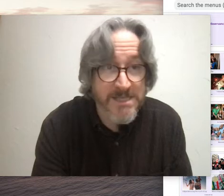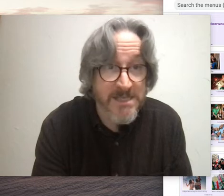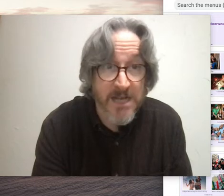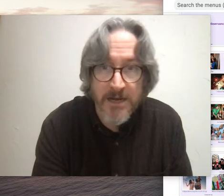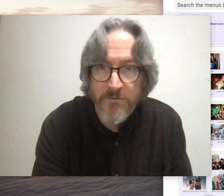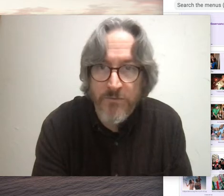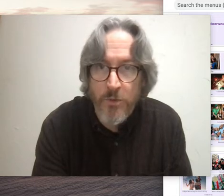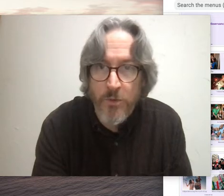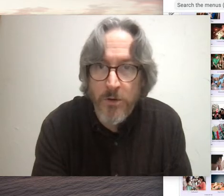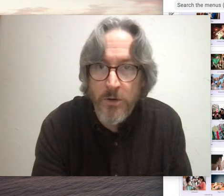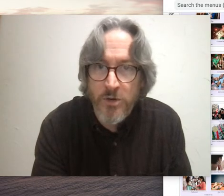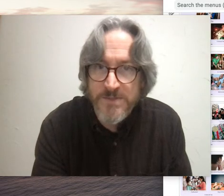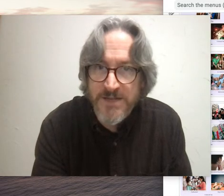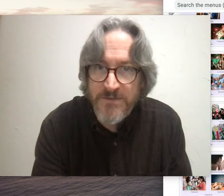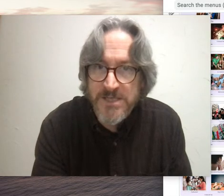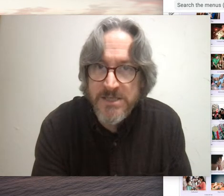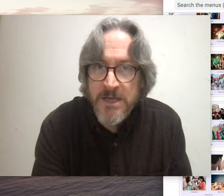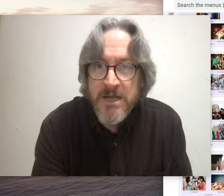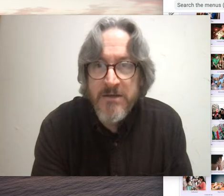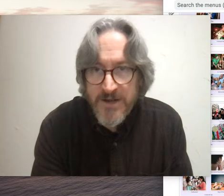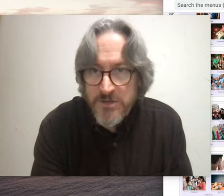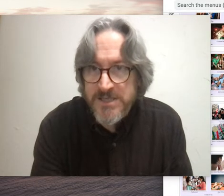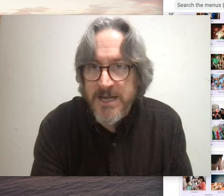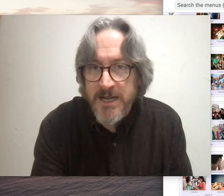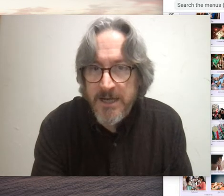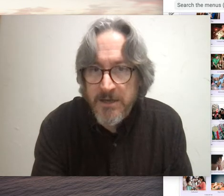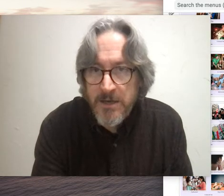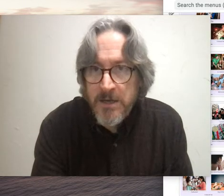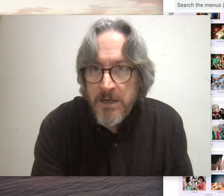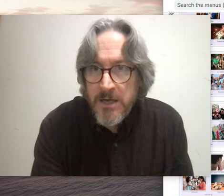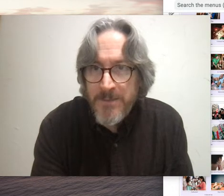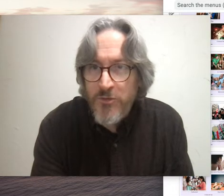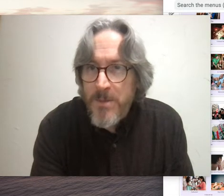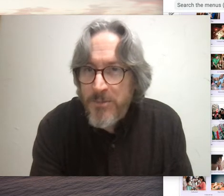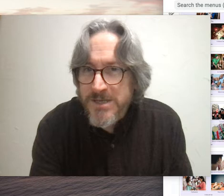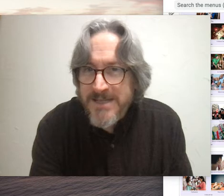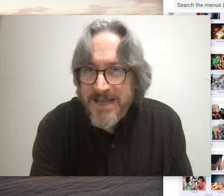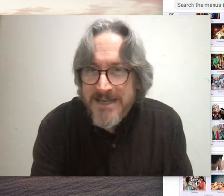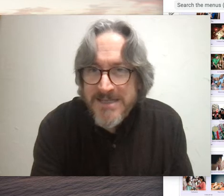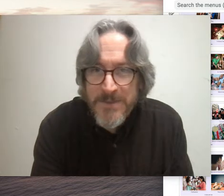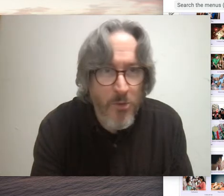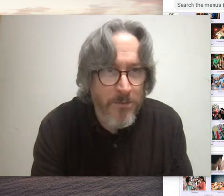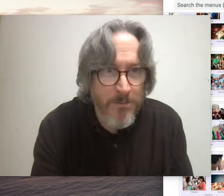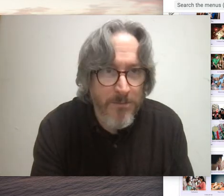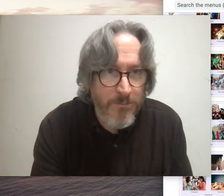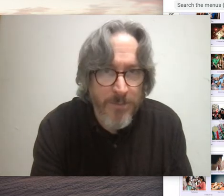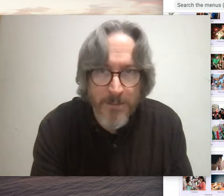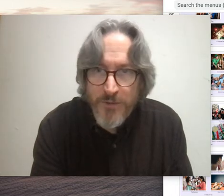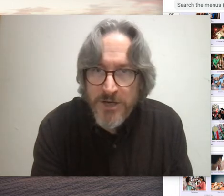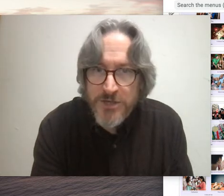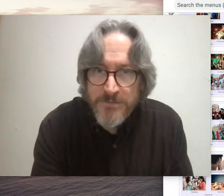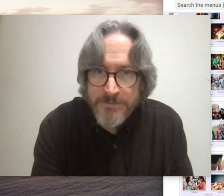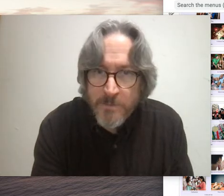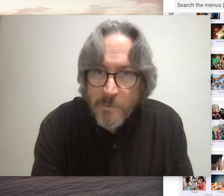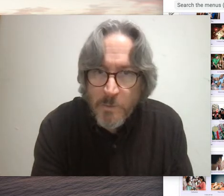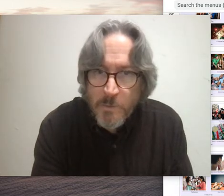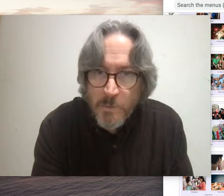the what's the sign for more specifics. Veterans Day. I mean, Remembrance Day tends to be more